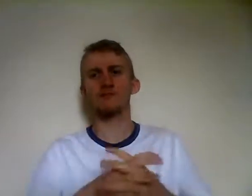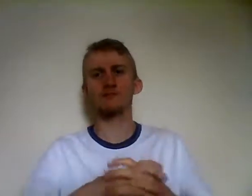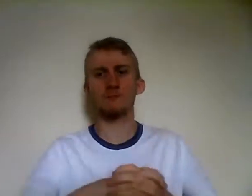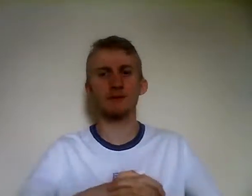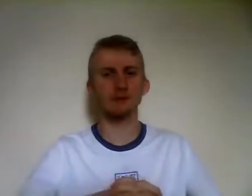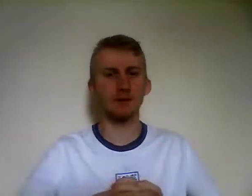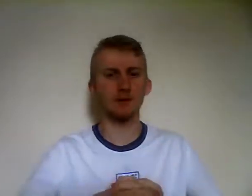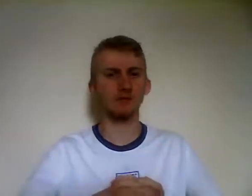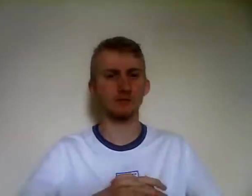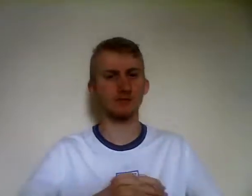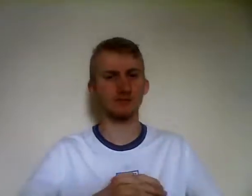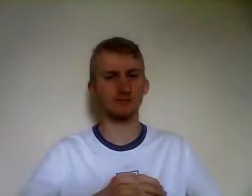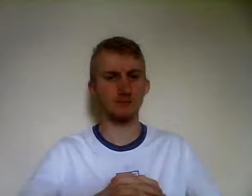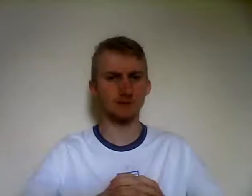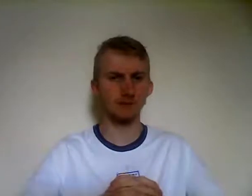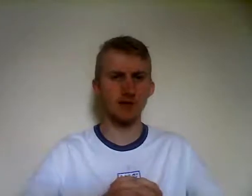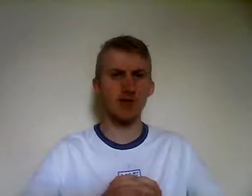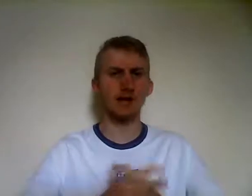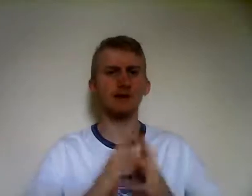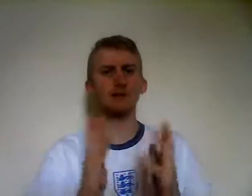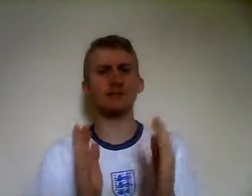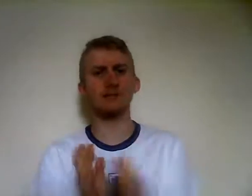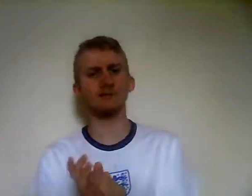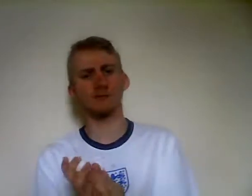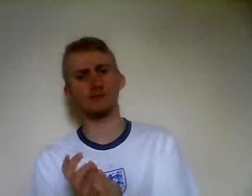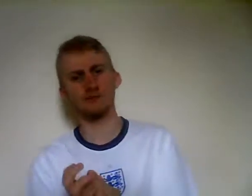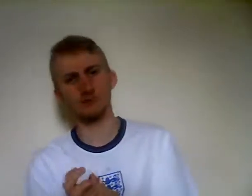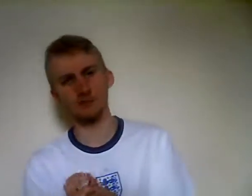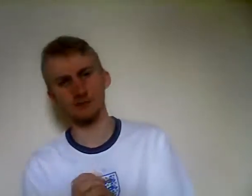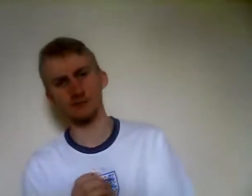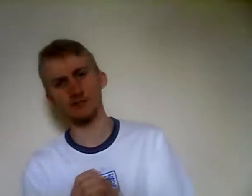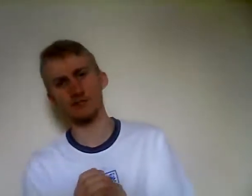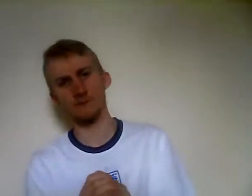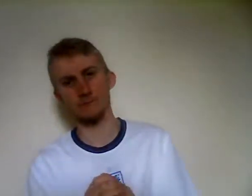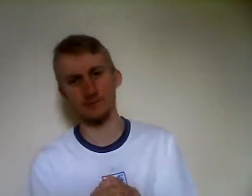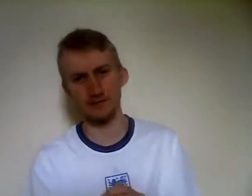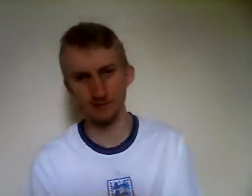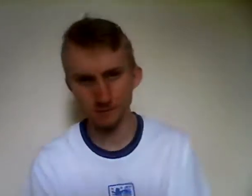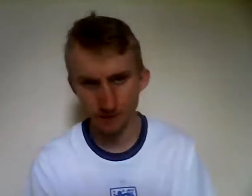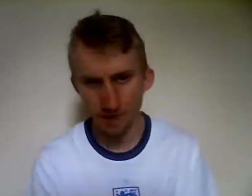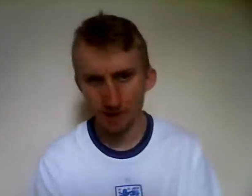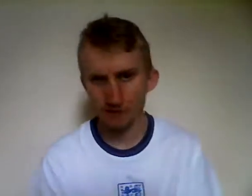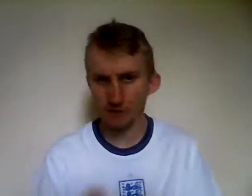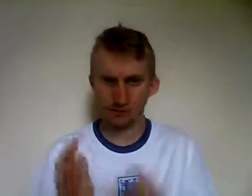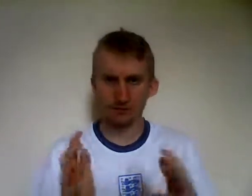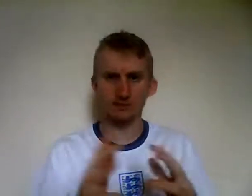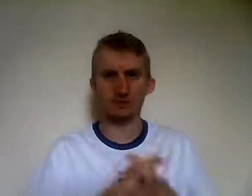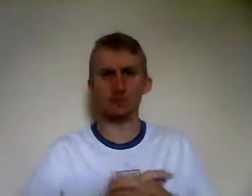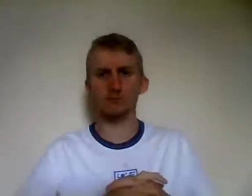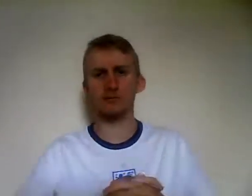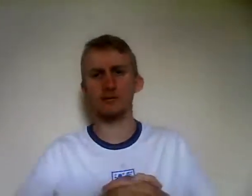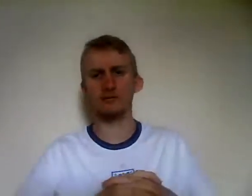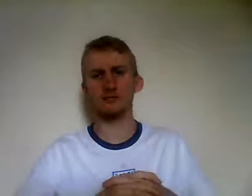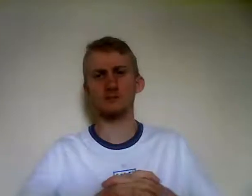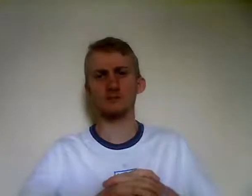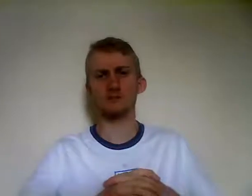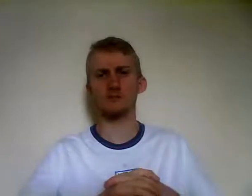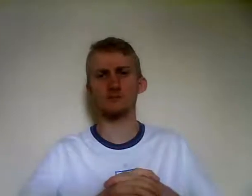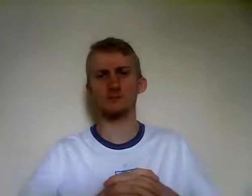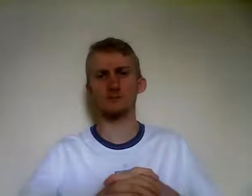50p in the pound was later accepted, and Crawley Town was able to continue for the time being. Though this didn't stop HMRC from trying to